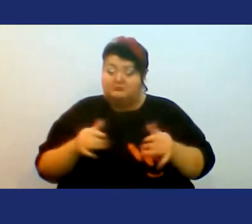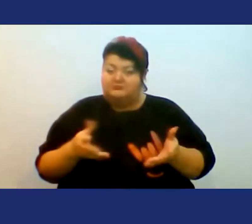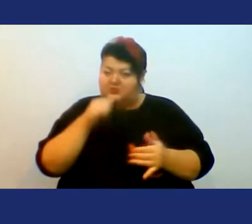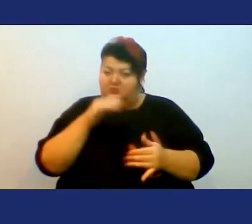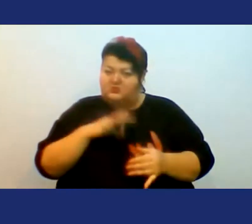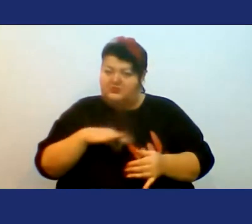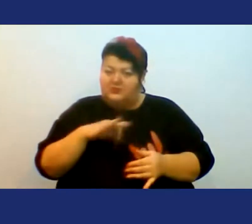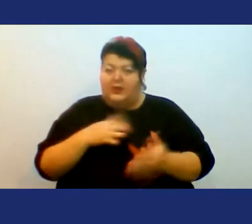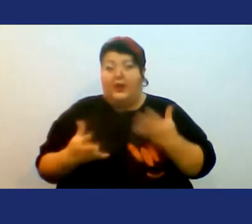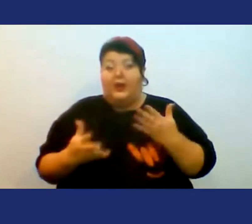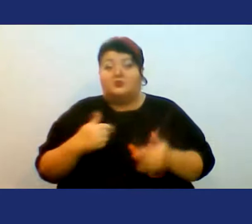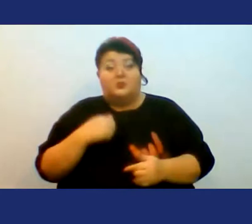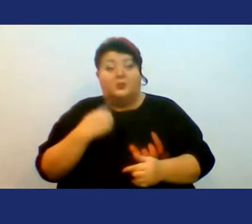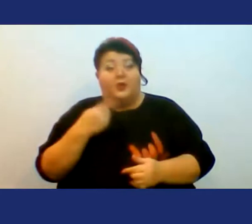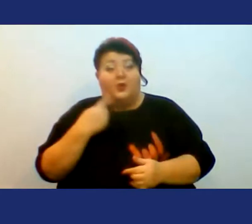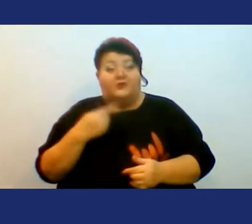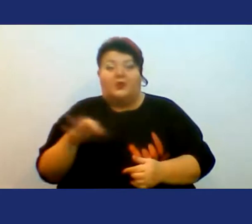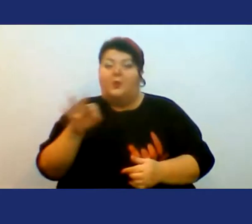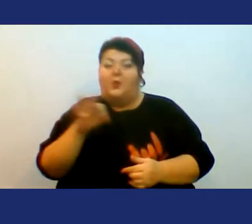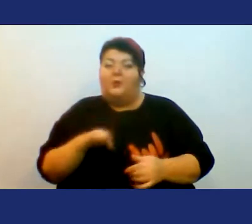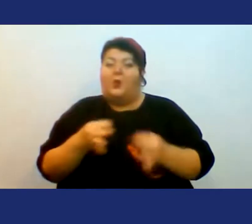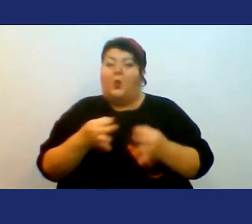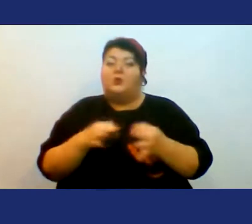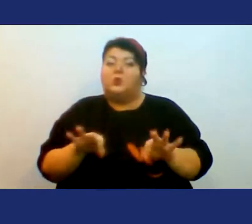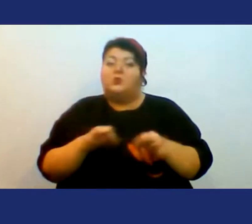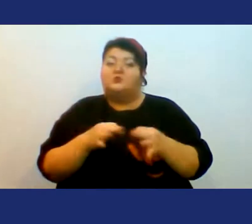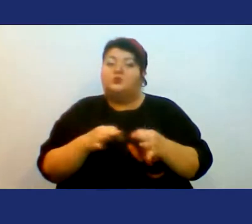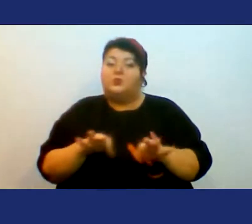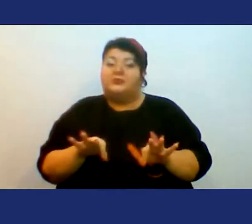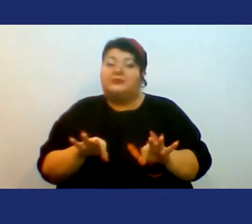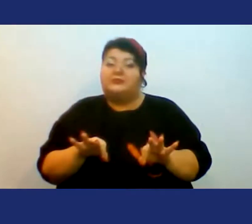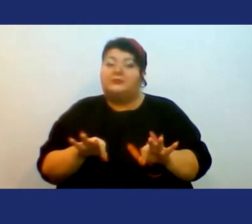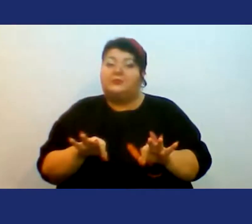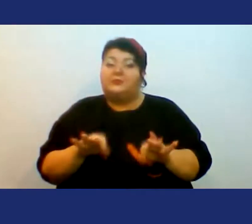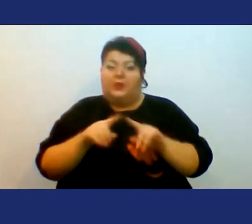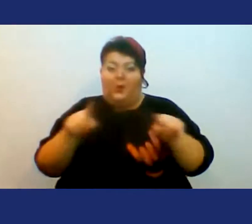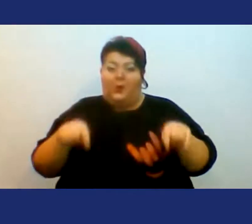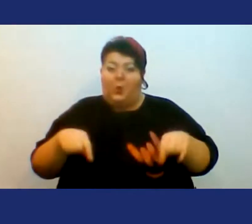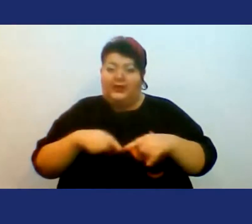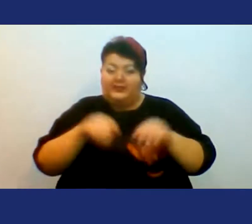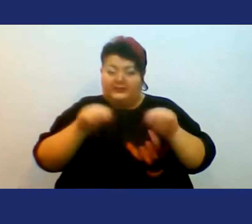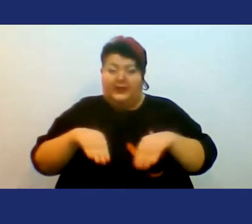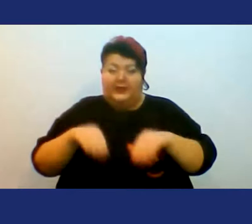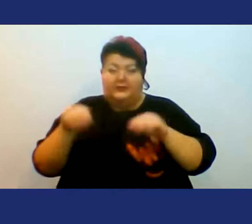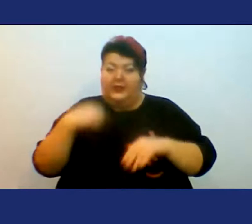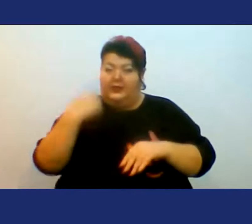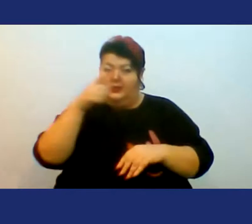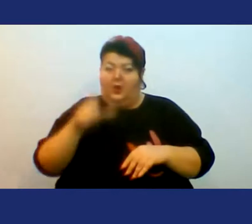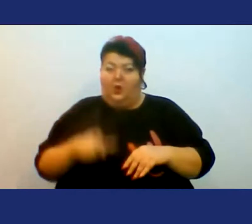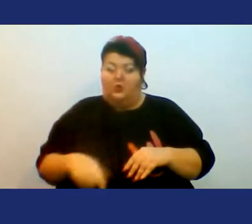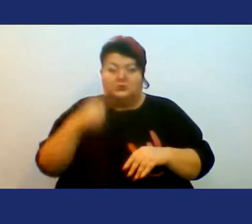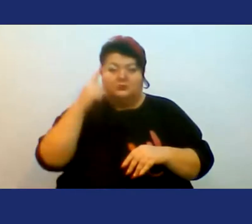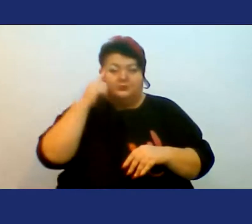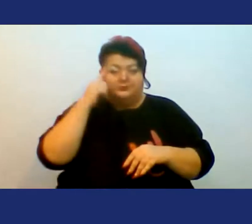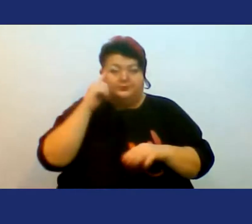And people that need assistance, their needs shall be addressed